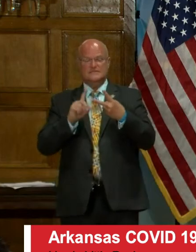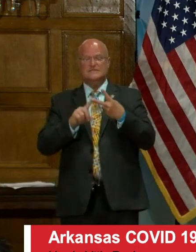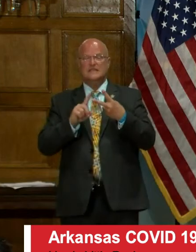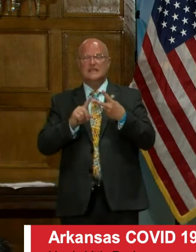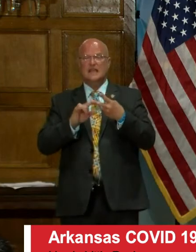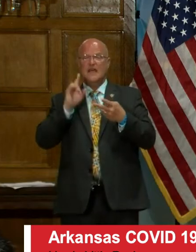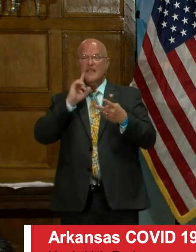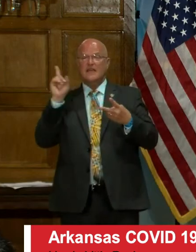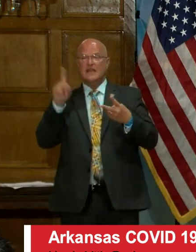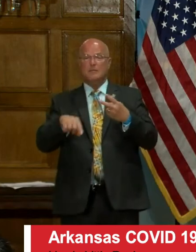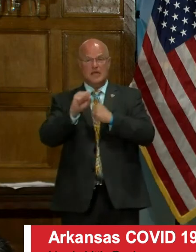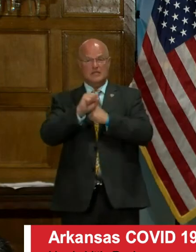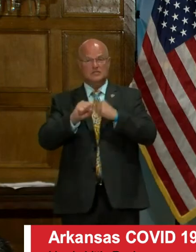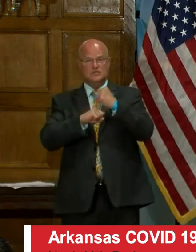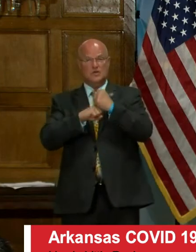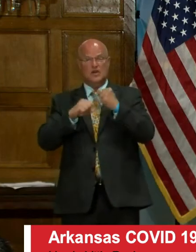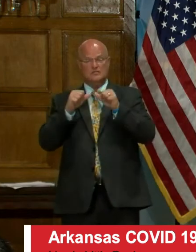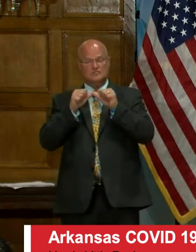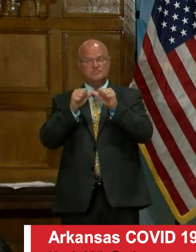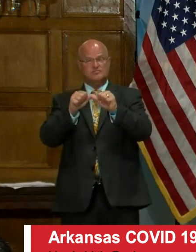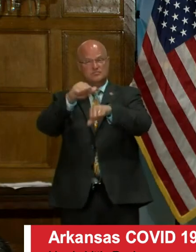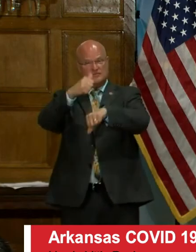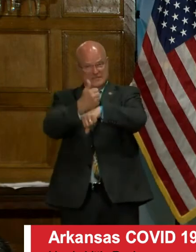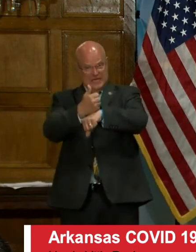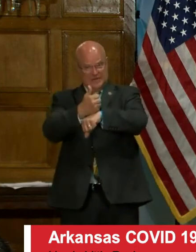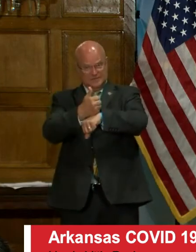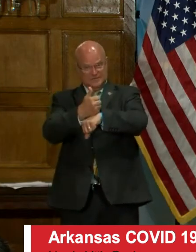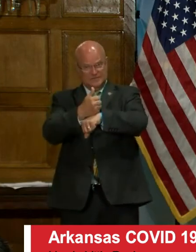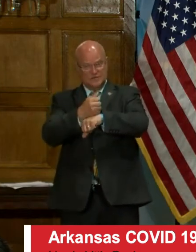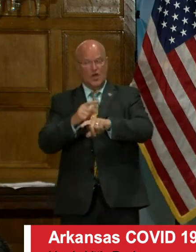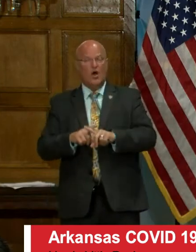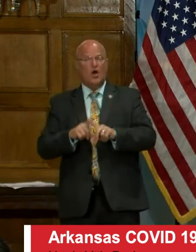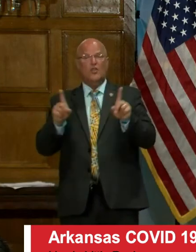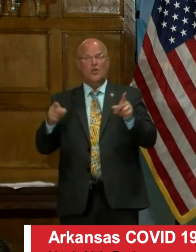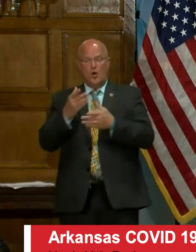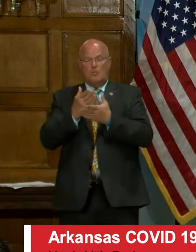Secondly, the command structure remains in place,